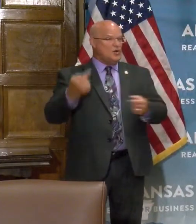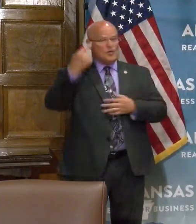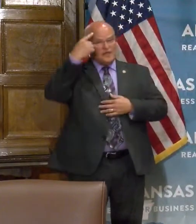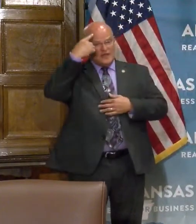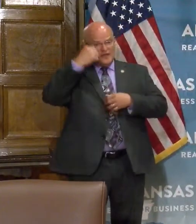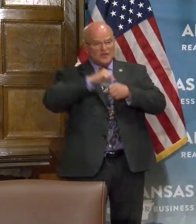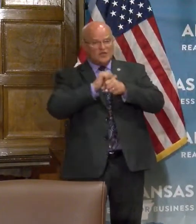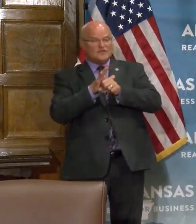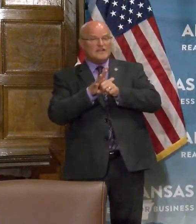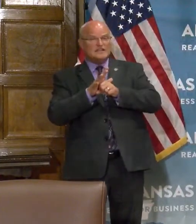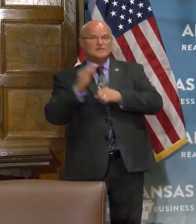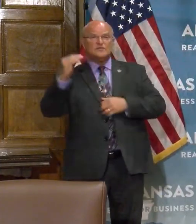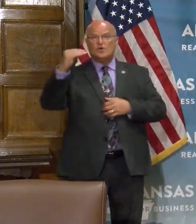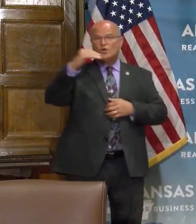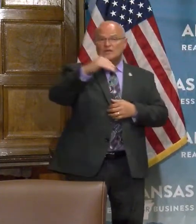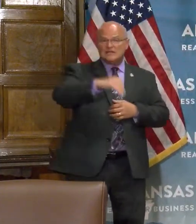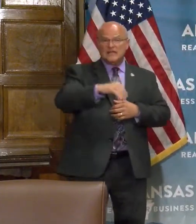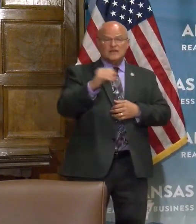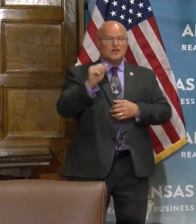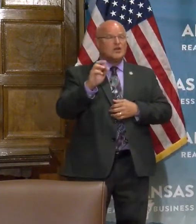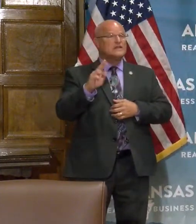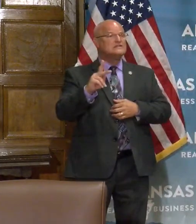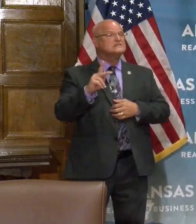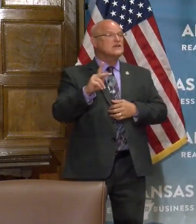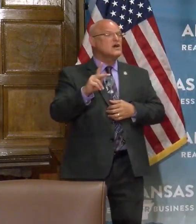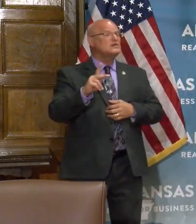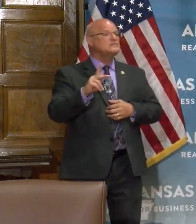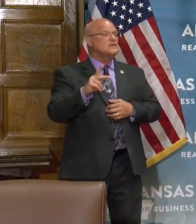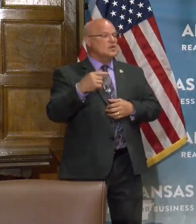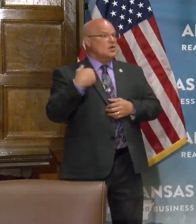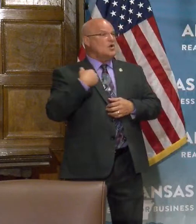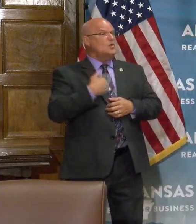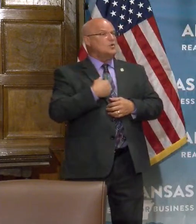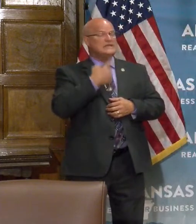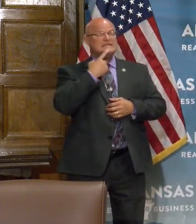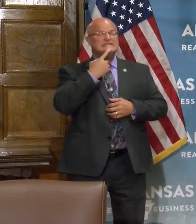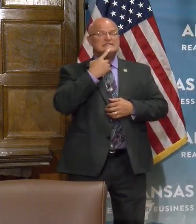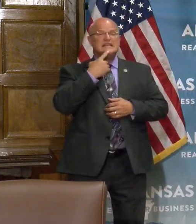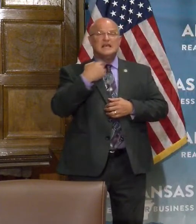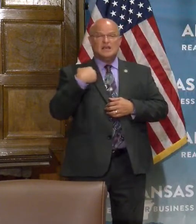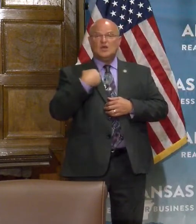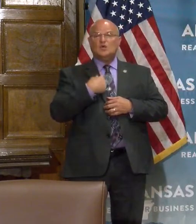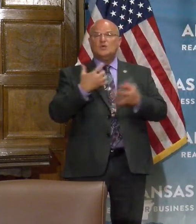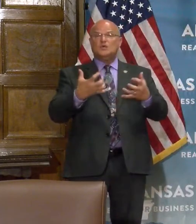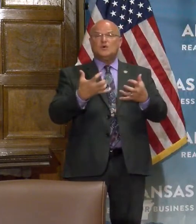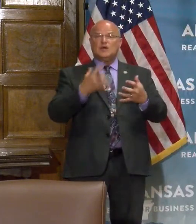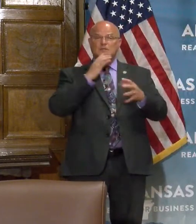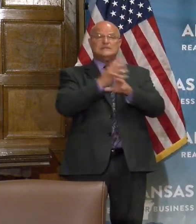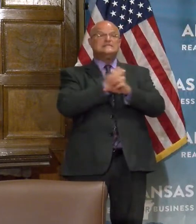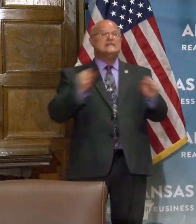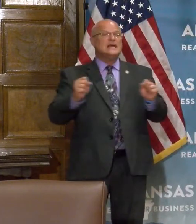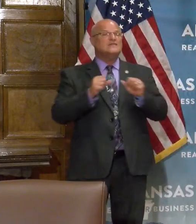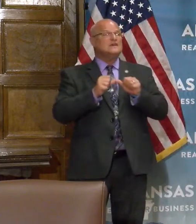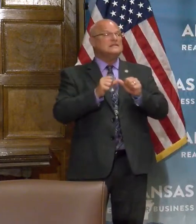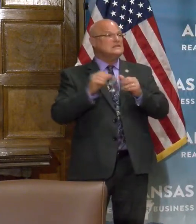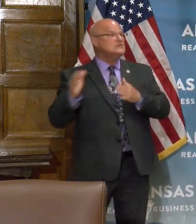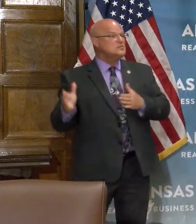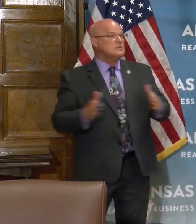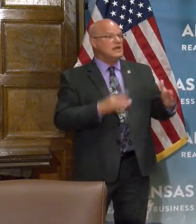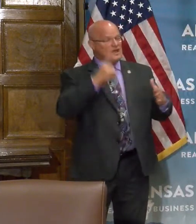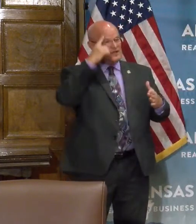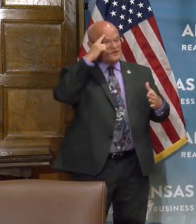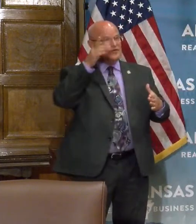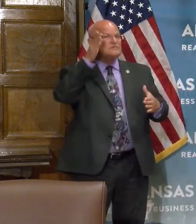that COVID-19 cases were going down in Arkansas, we just said, we want to play it safe and continue to plan for